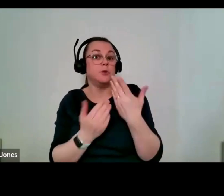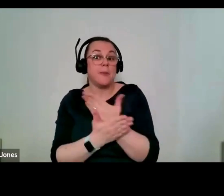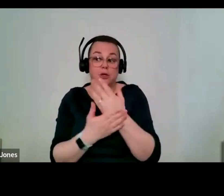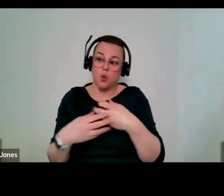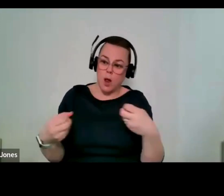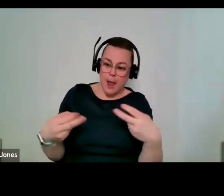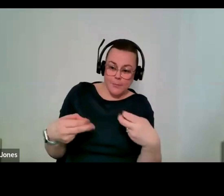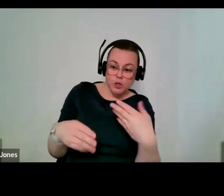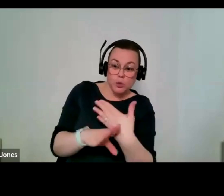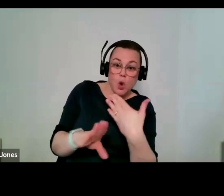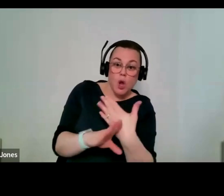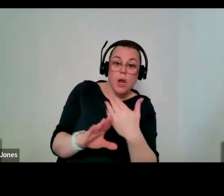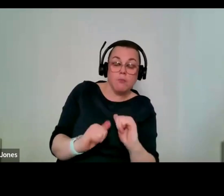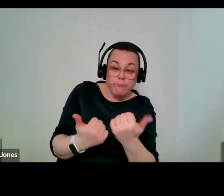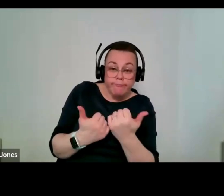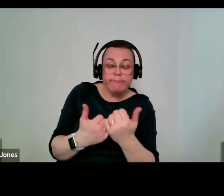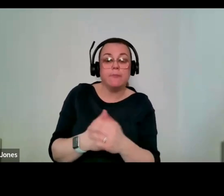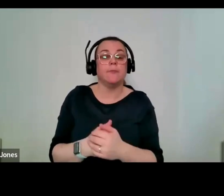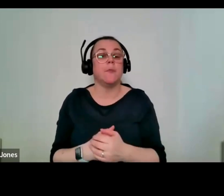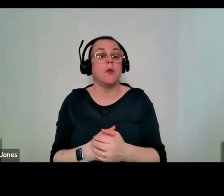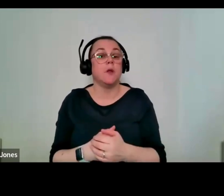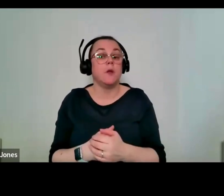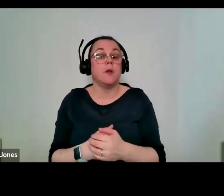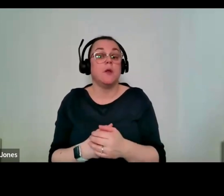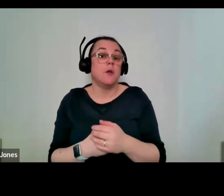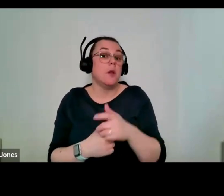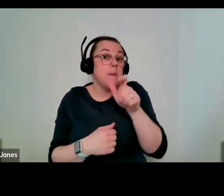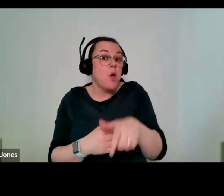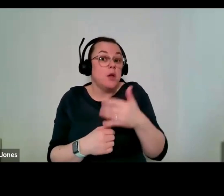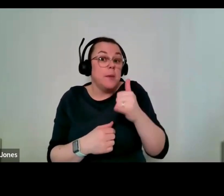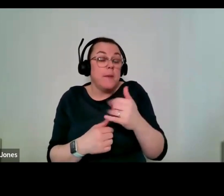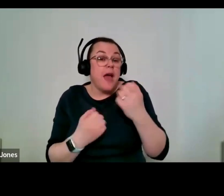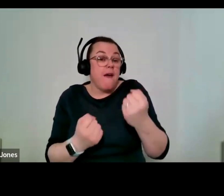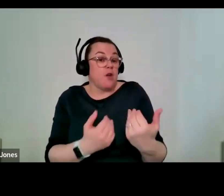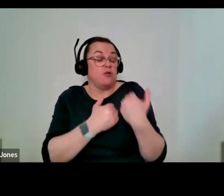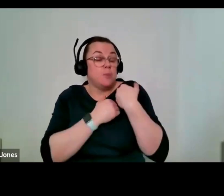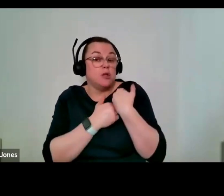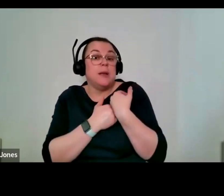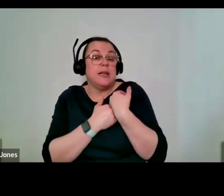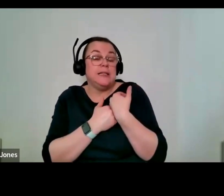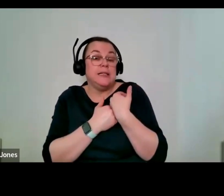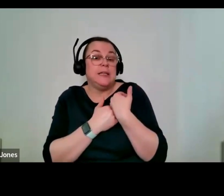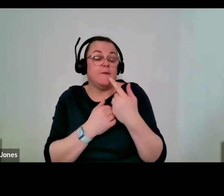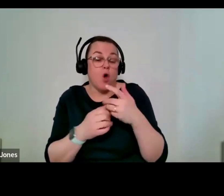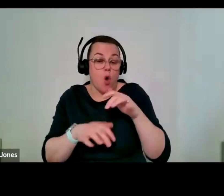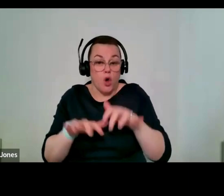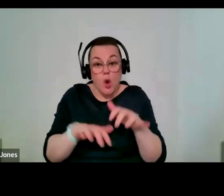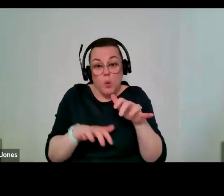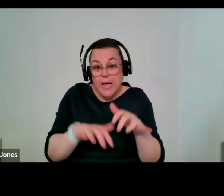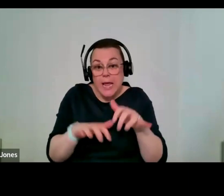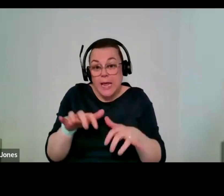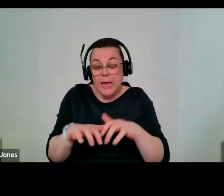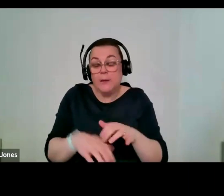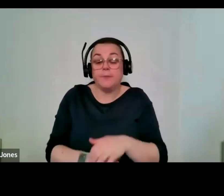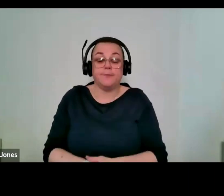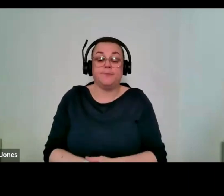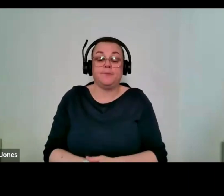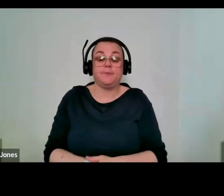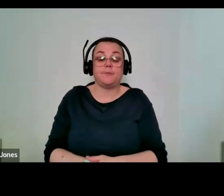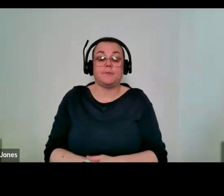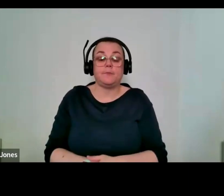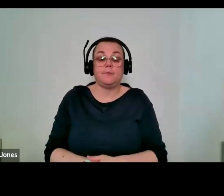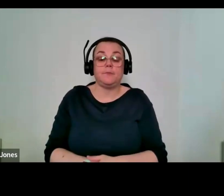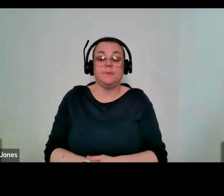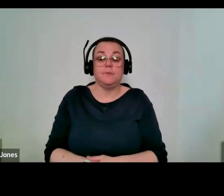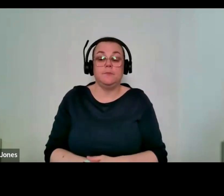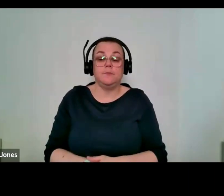are working on the laptop. There's someone who has responsibility for note taking. If